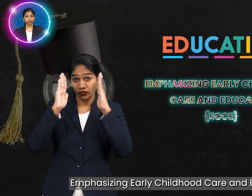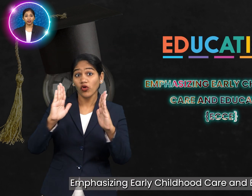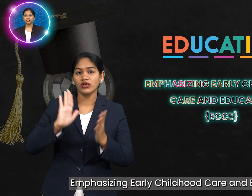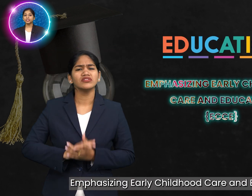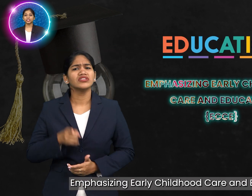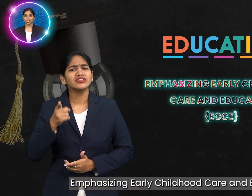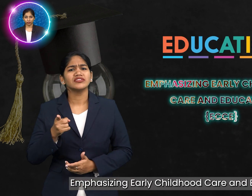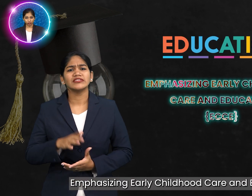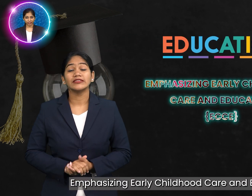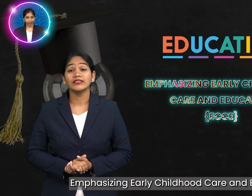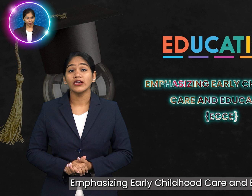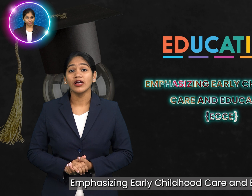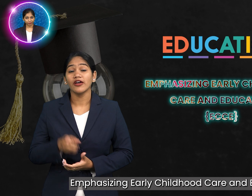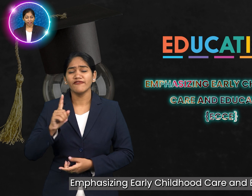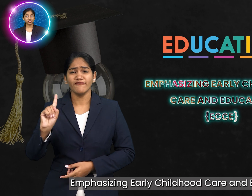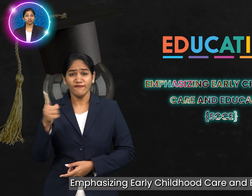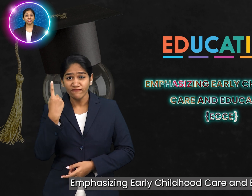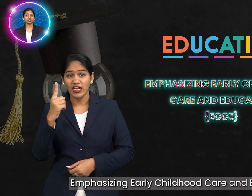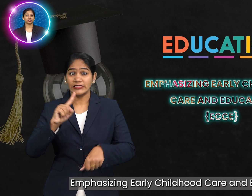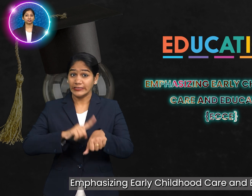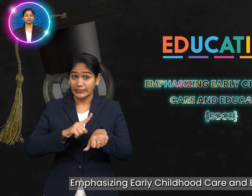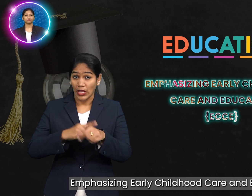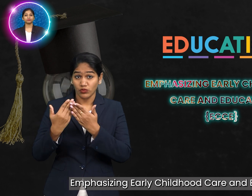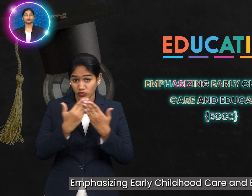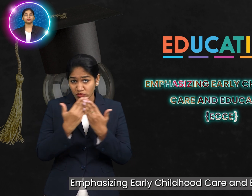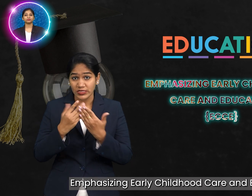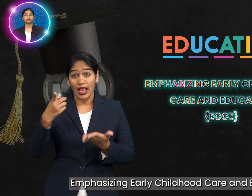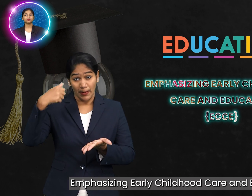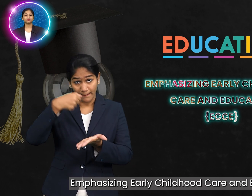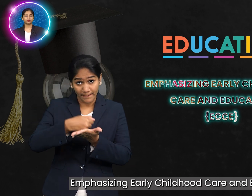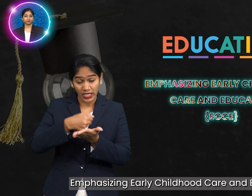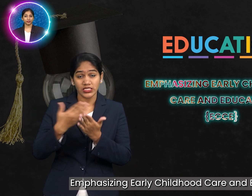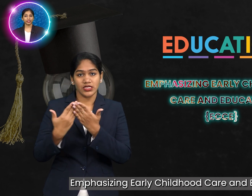Emphasizing early childhood care and education.